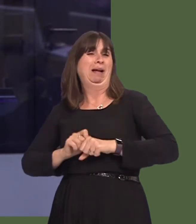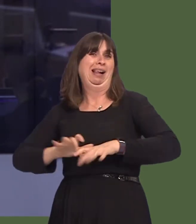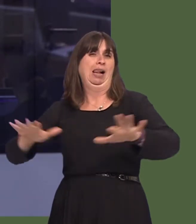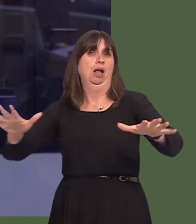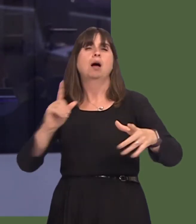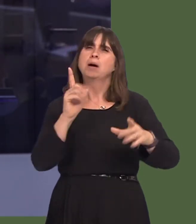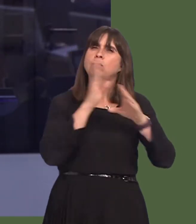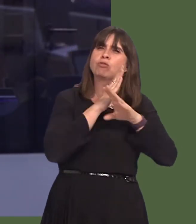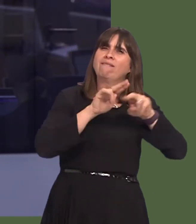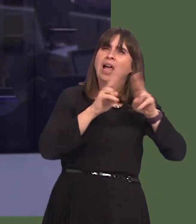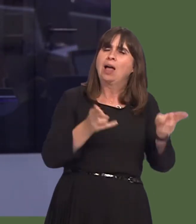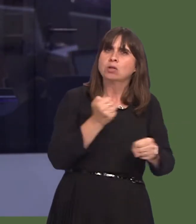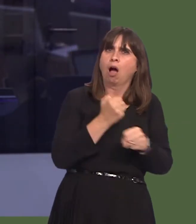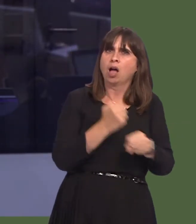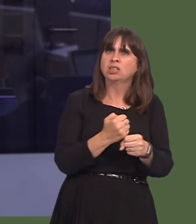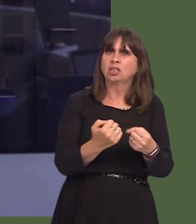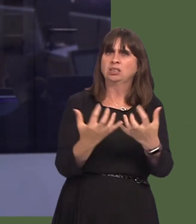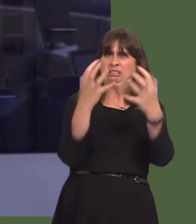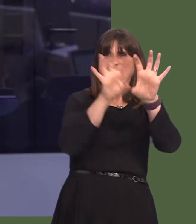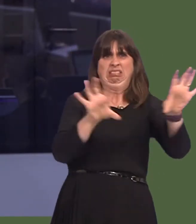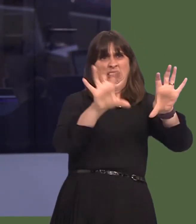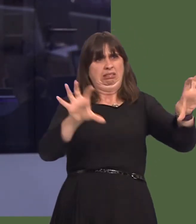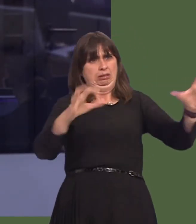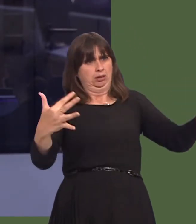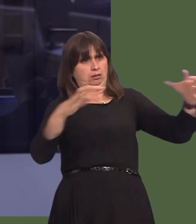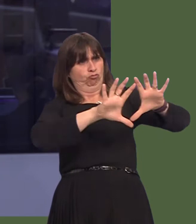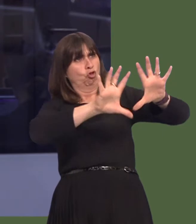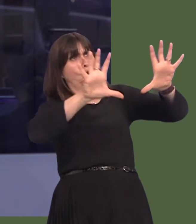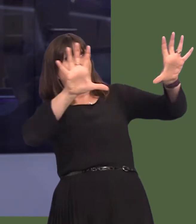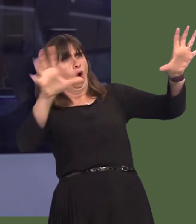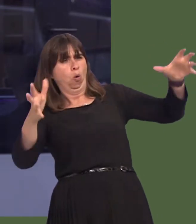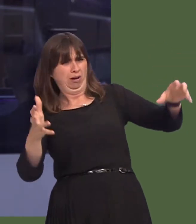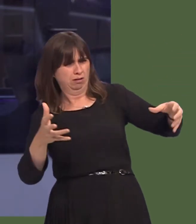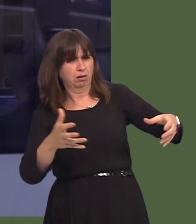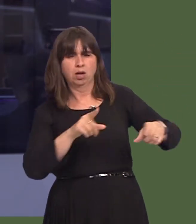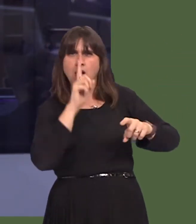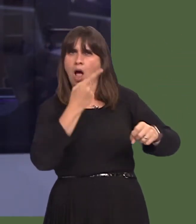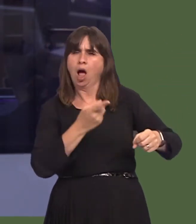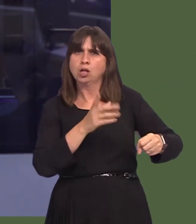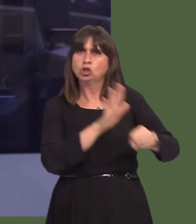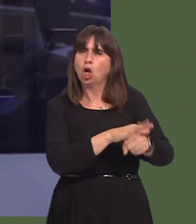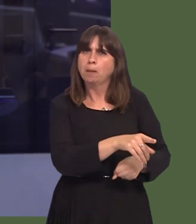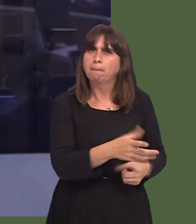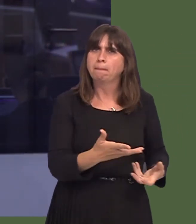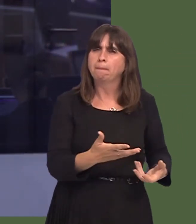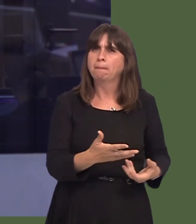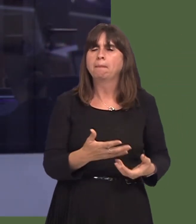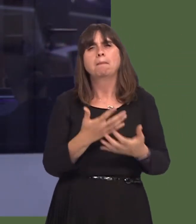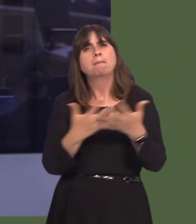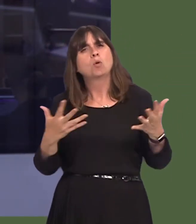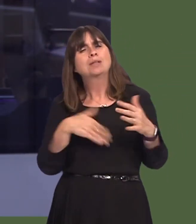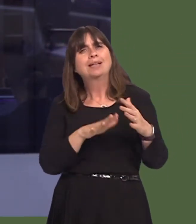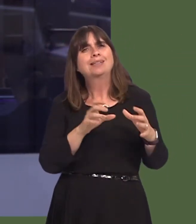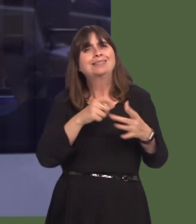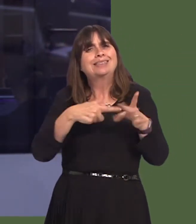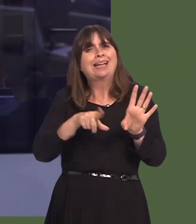private houses, it is essential that these controls are in place. And yet even a cursory observation of mostly urban